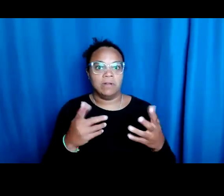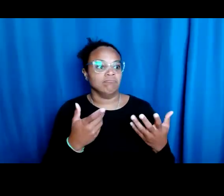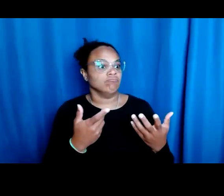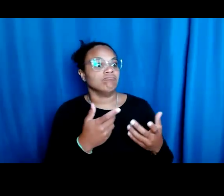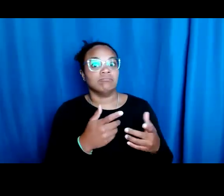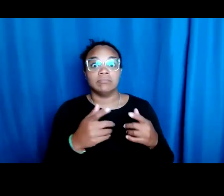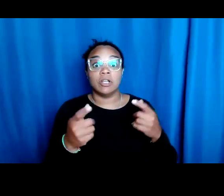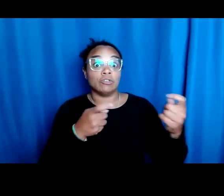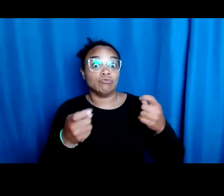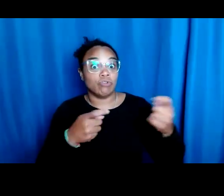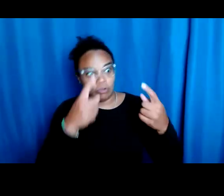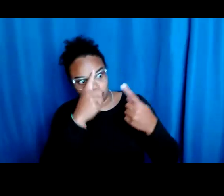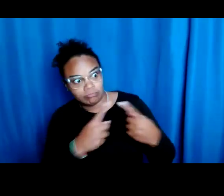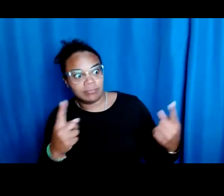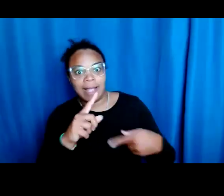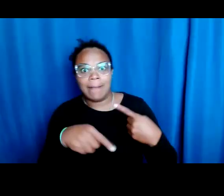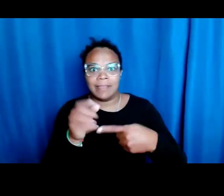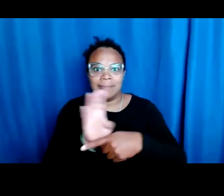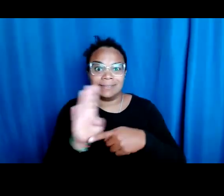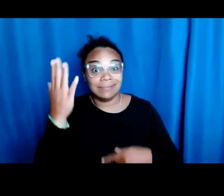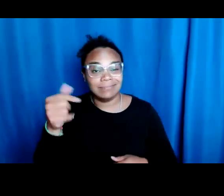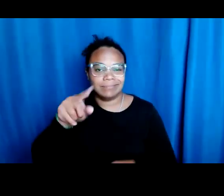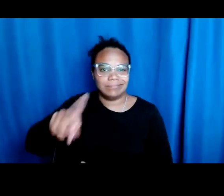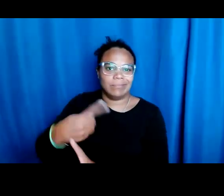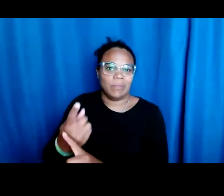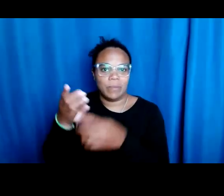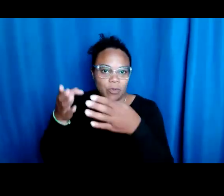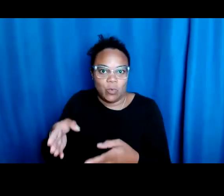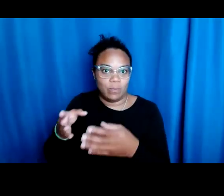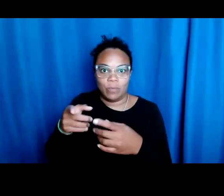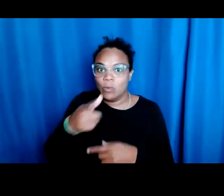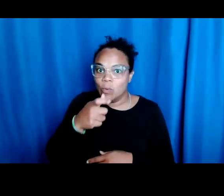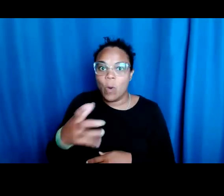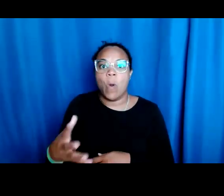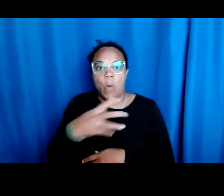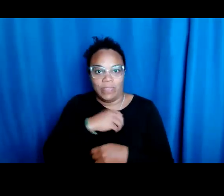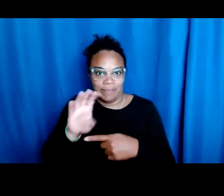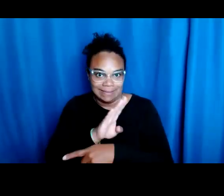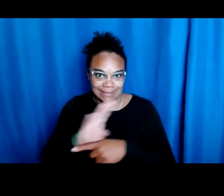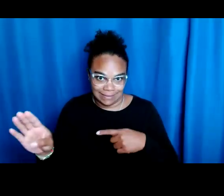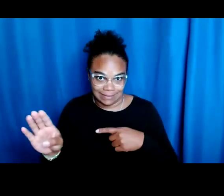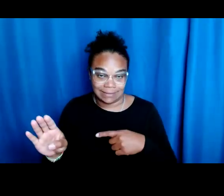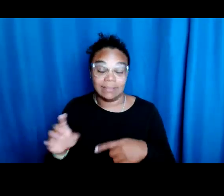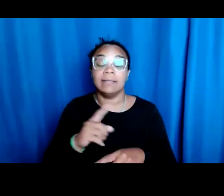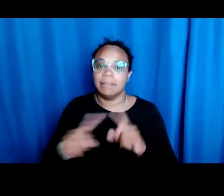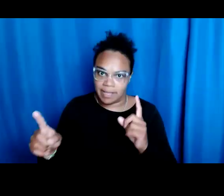a loan, maybe at whatever interest rate, which is reasonable. Now, some of these